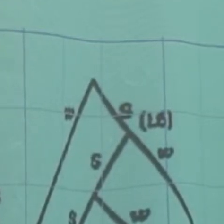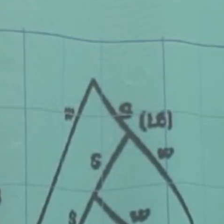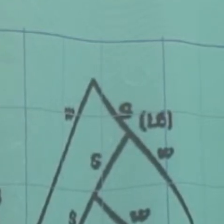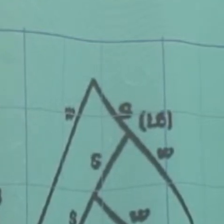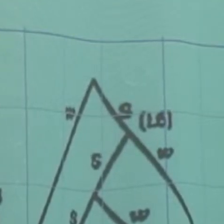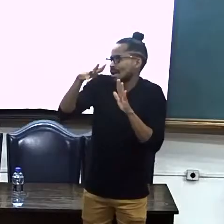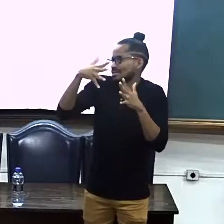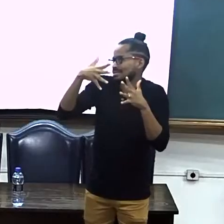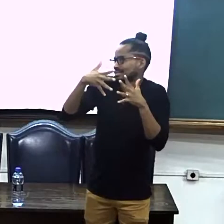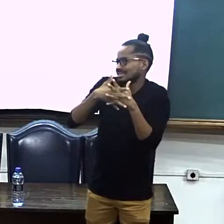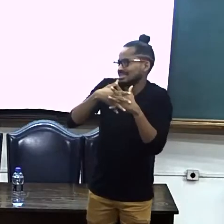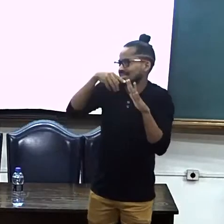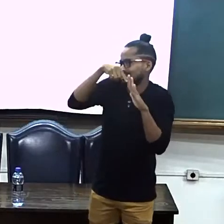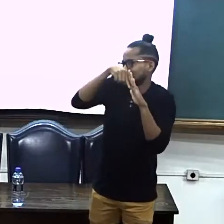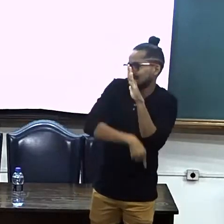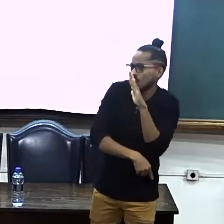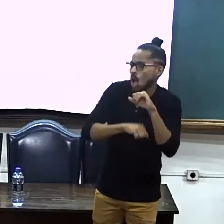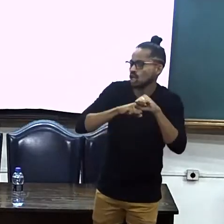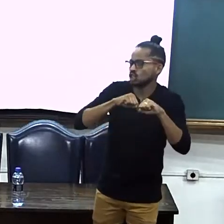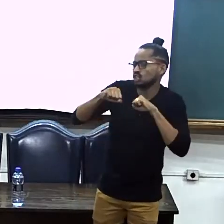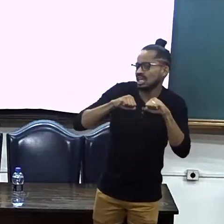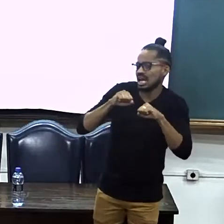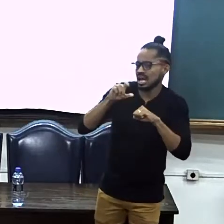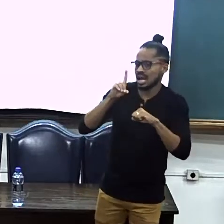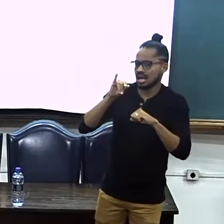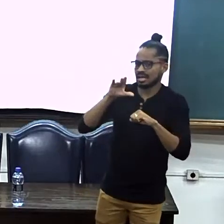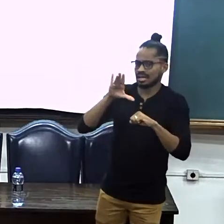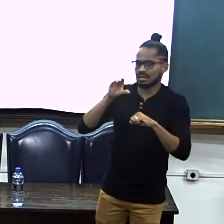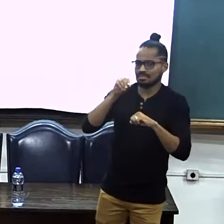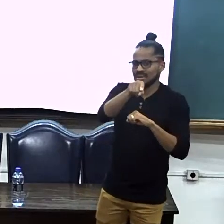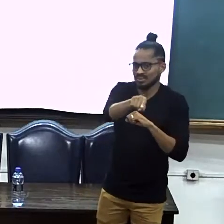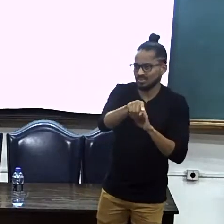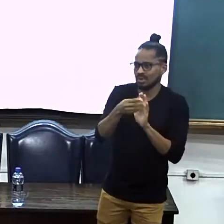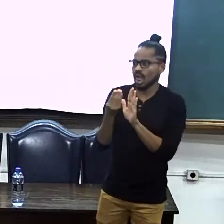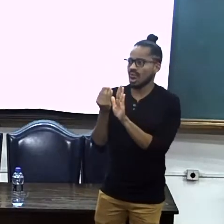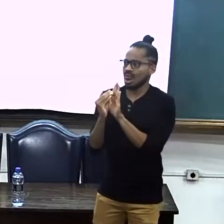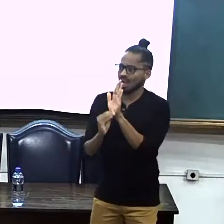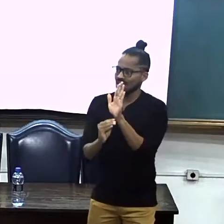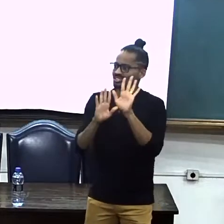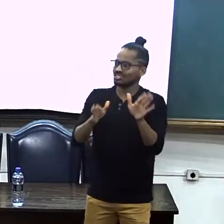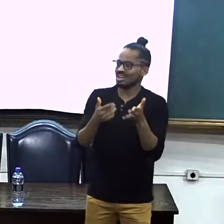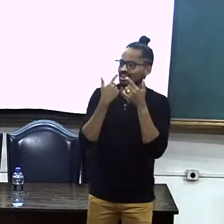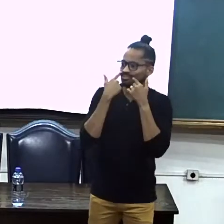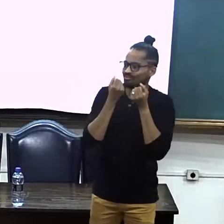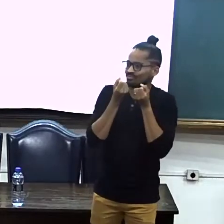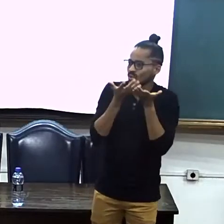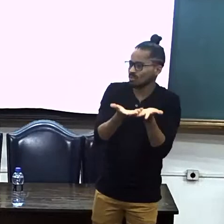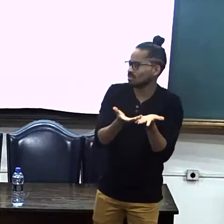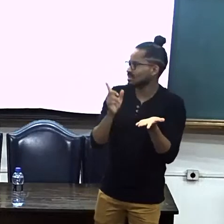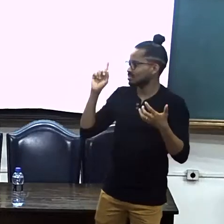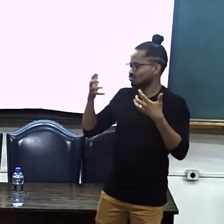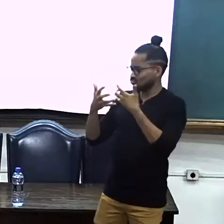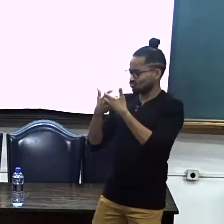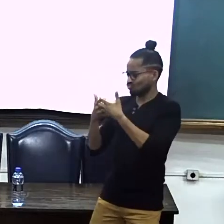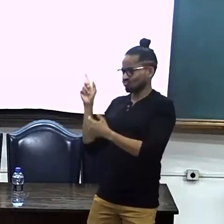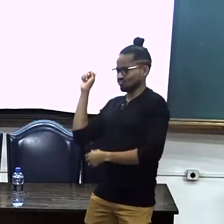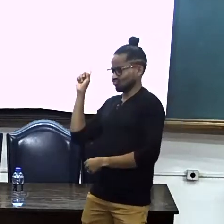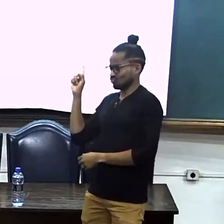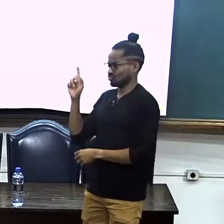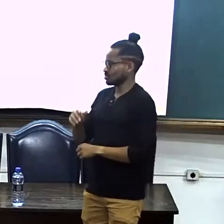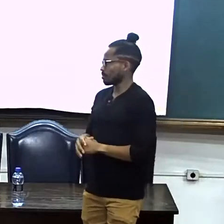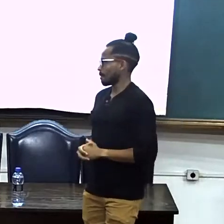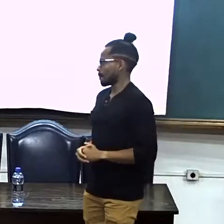complexos, os modelos dinâmicos complexos. Tá? So I just told them